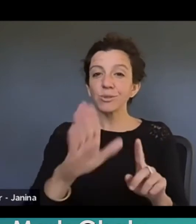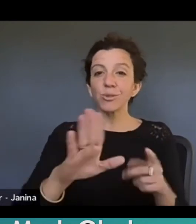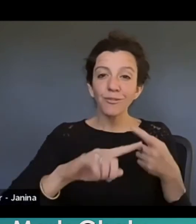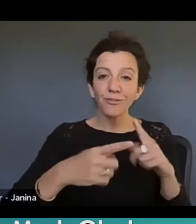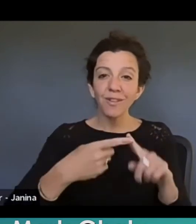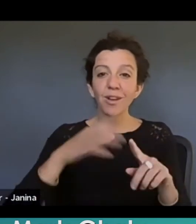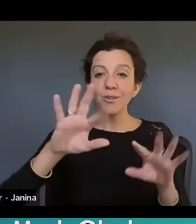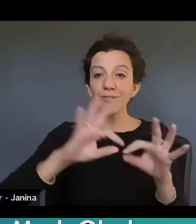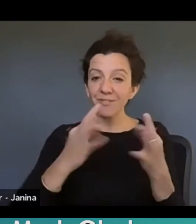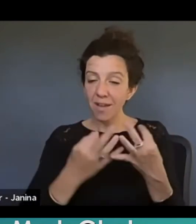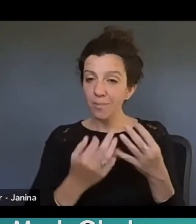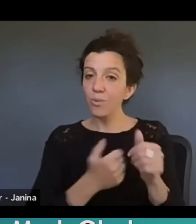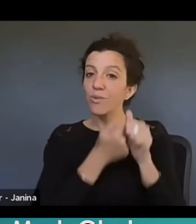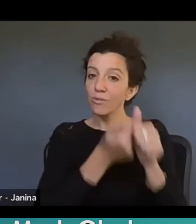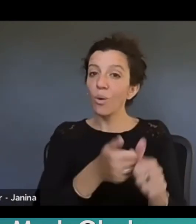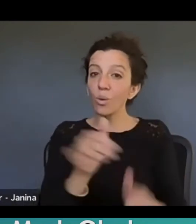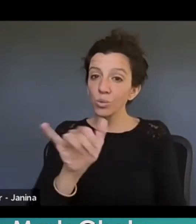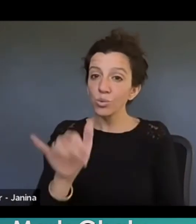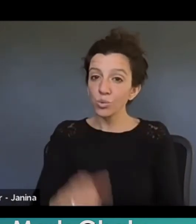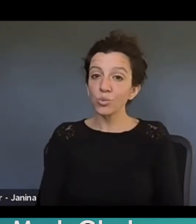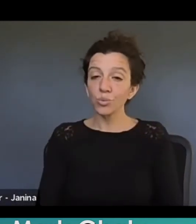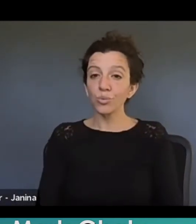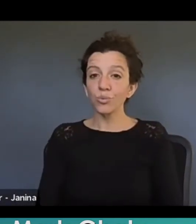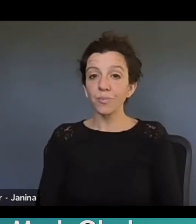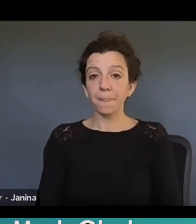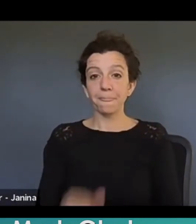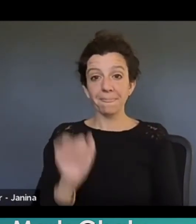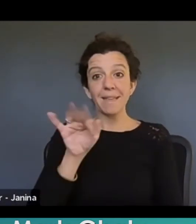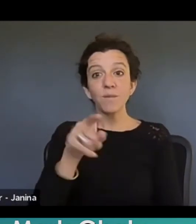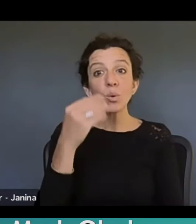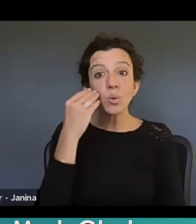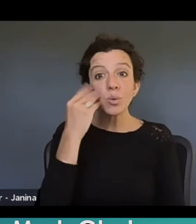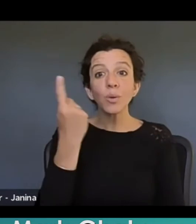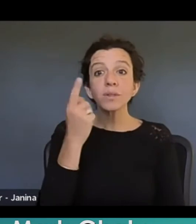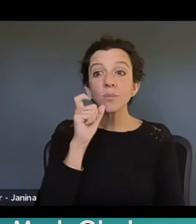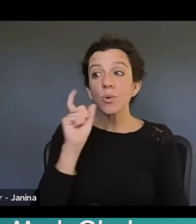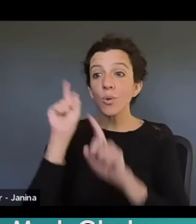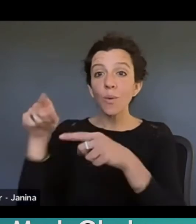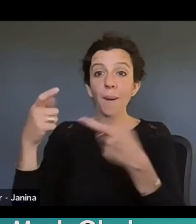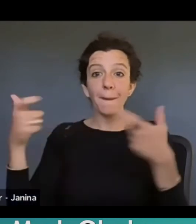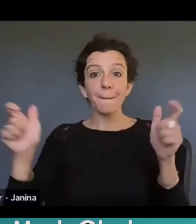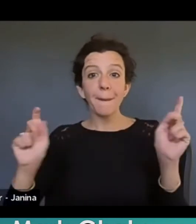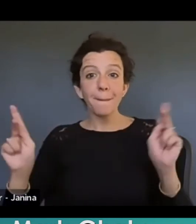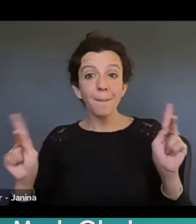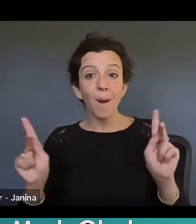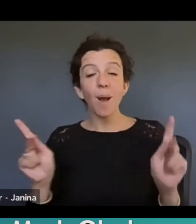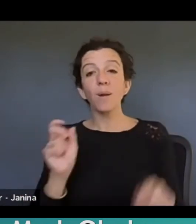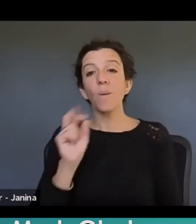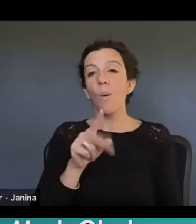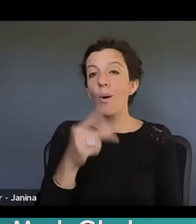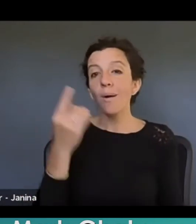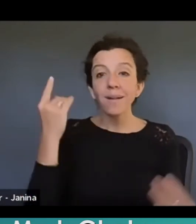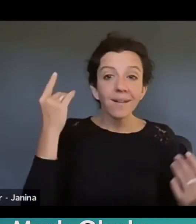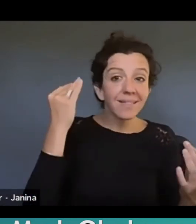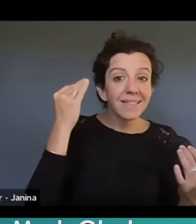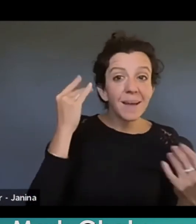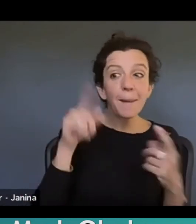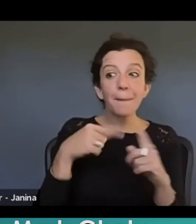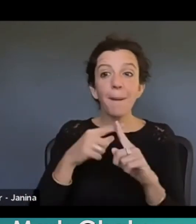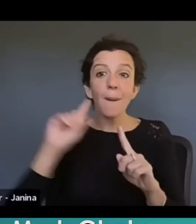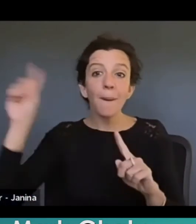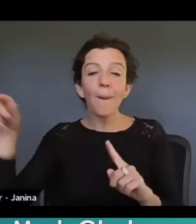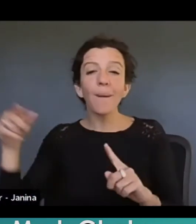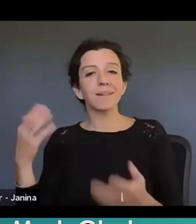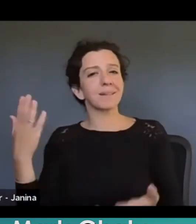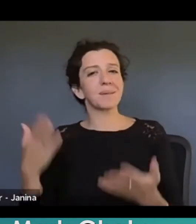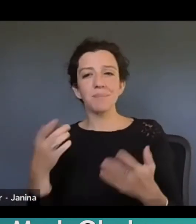hope anyone who knows somebody who attended a large gathering or themselves is considering that you'll think twice, that you'll